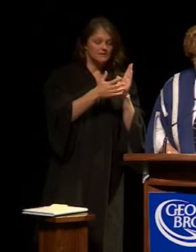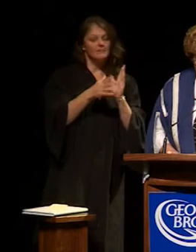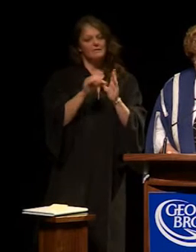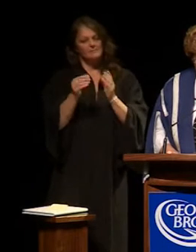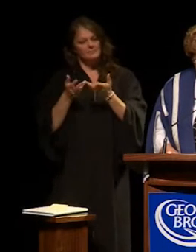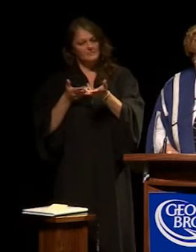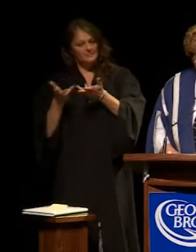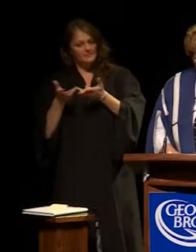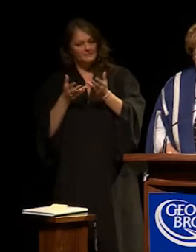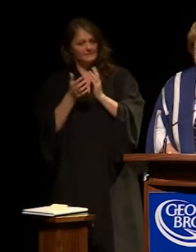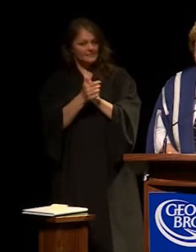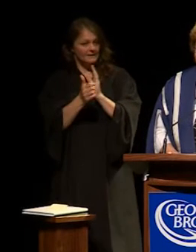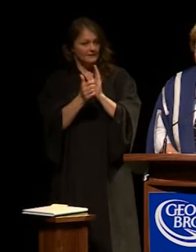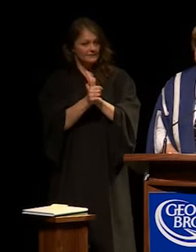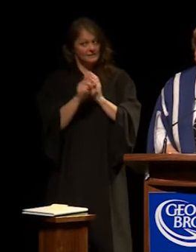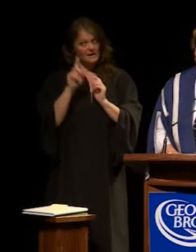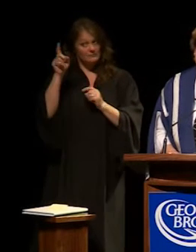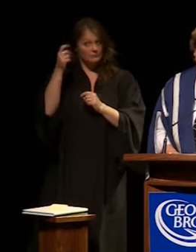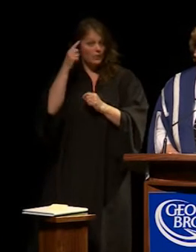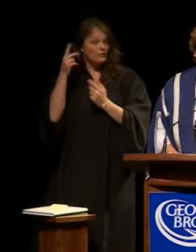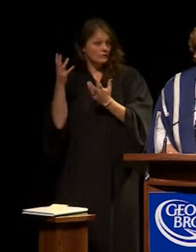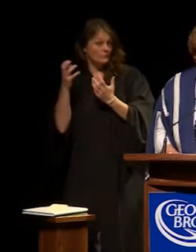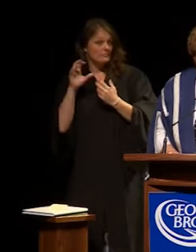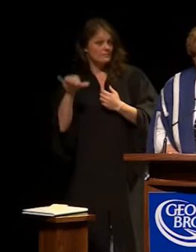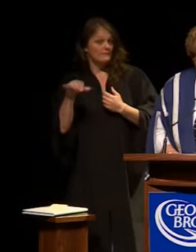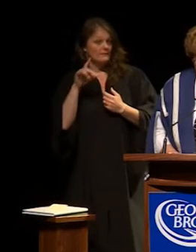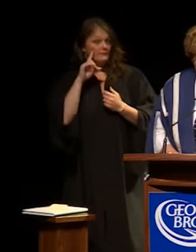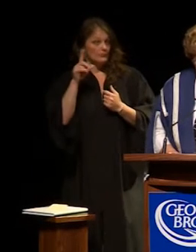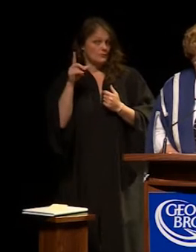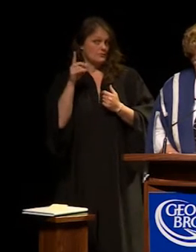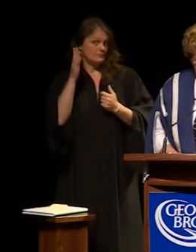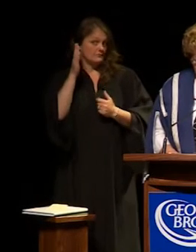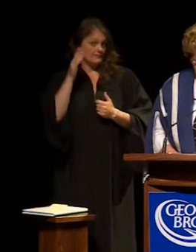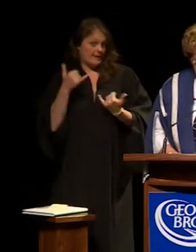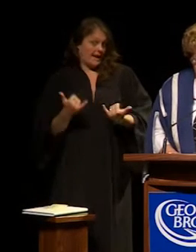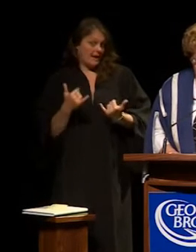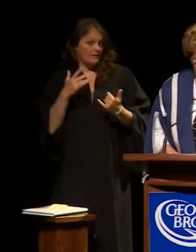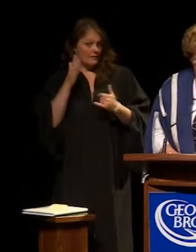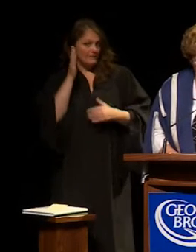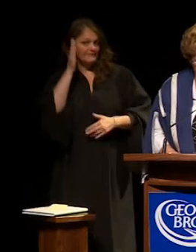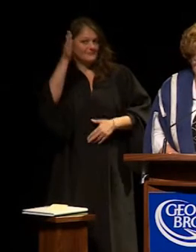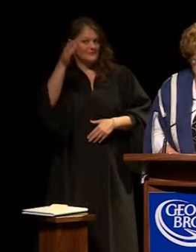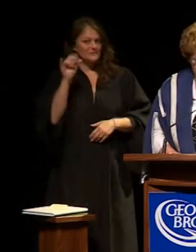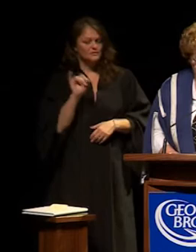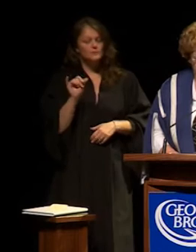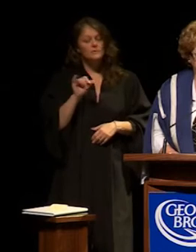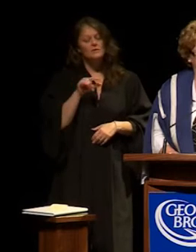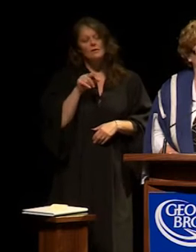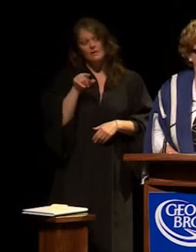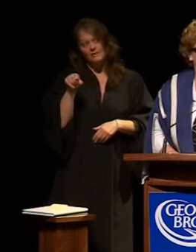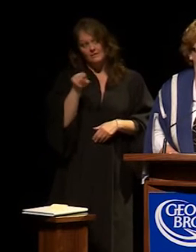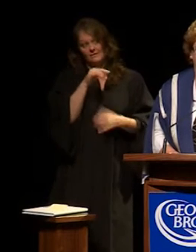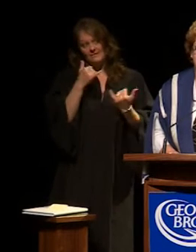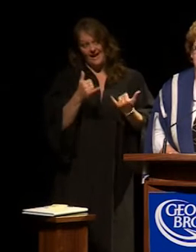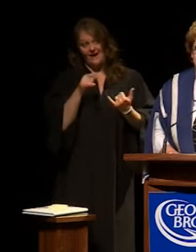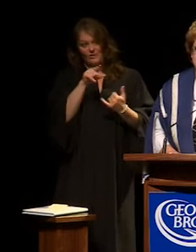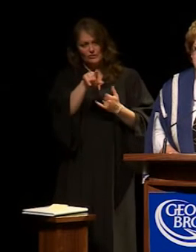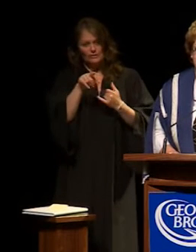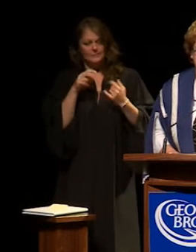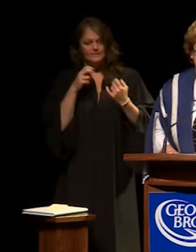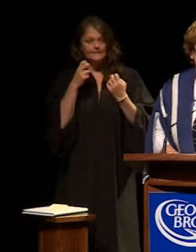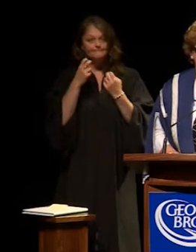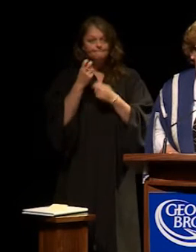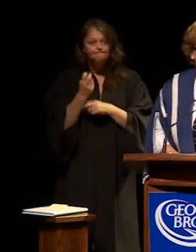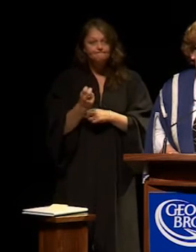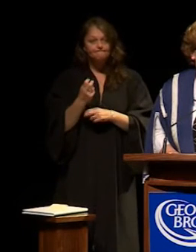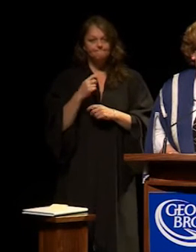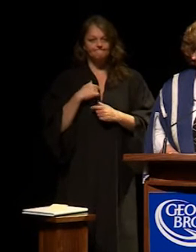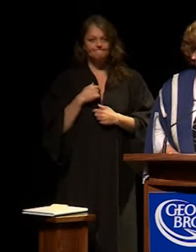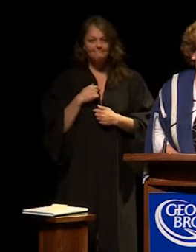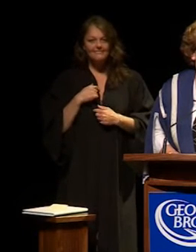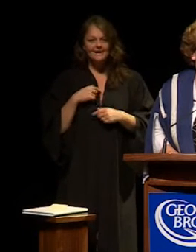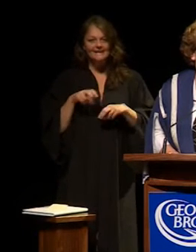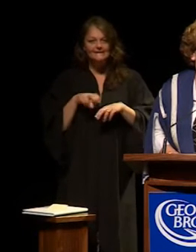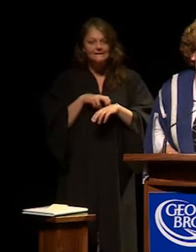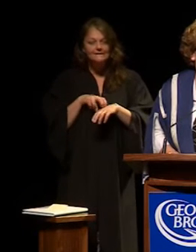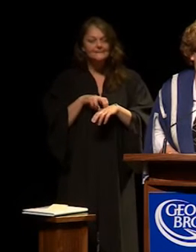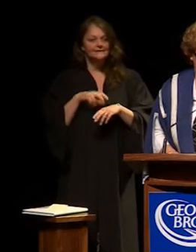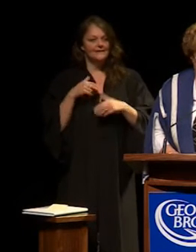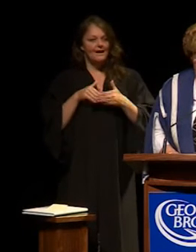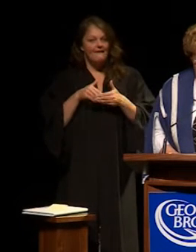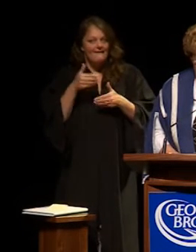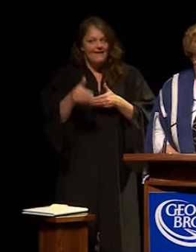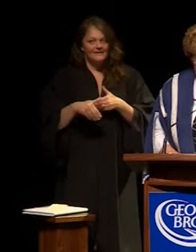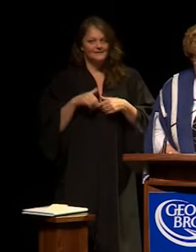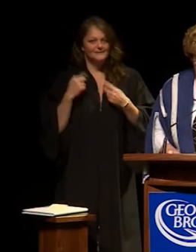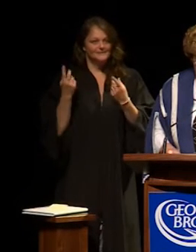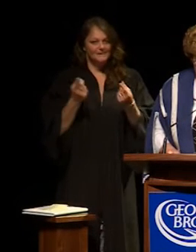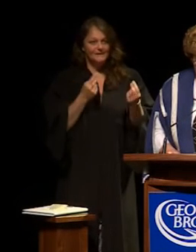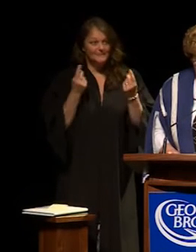future. But if you're sitting here at convocation, nervously wondering what comes next, rest assured